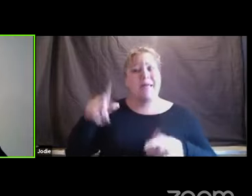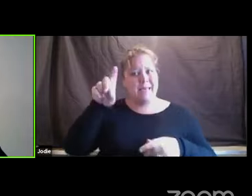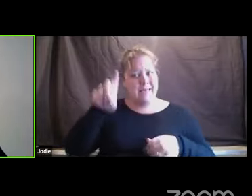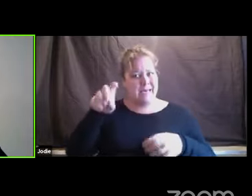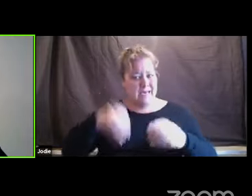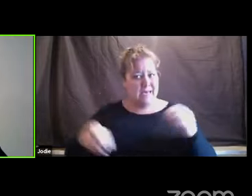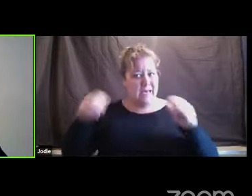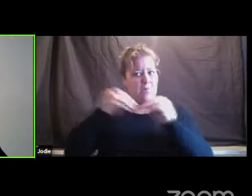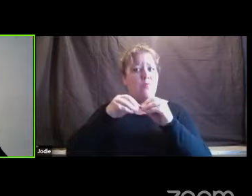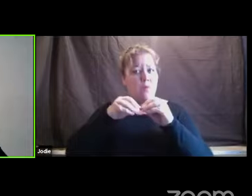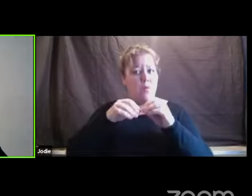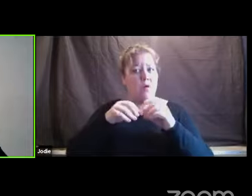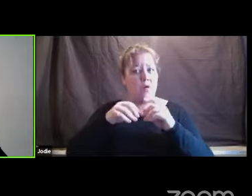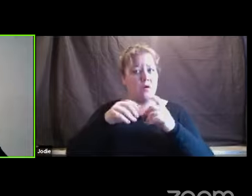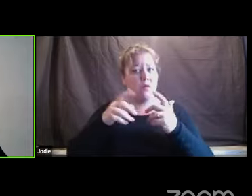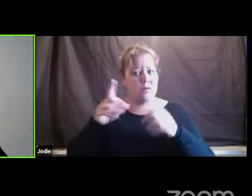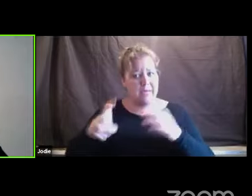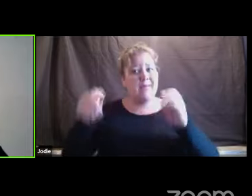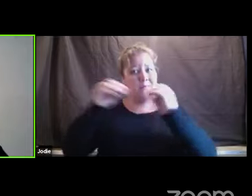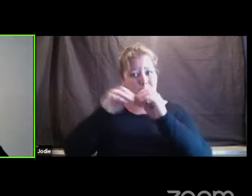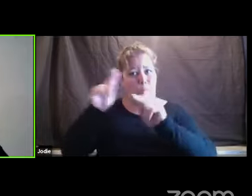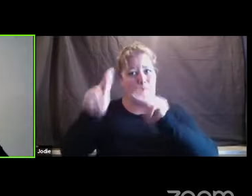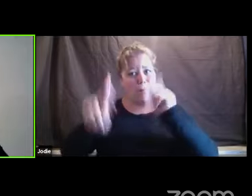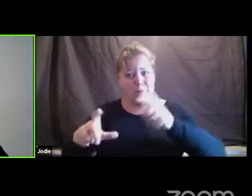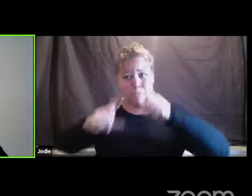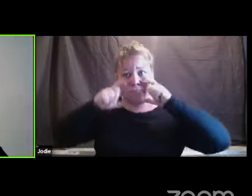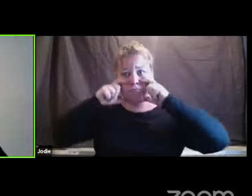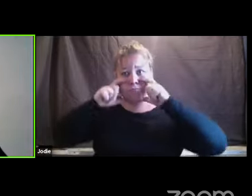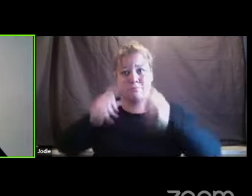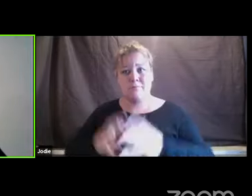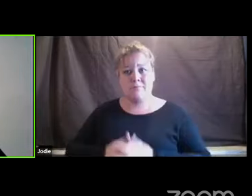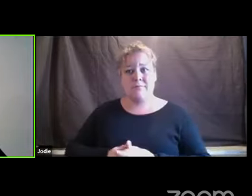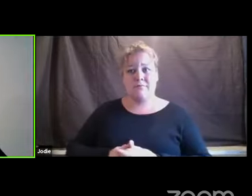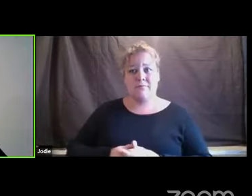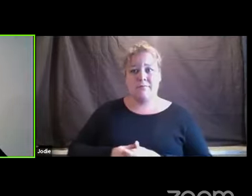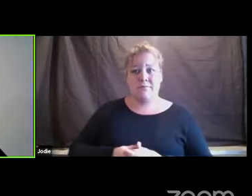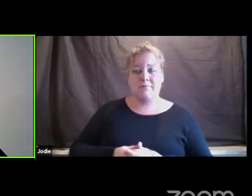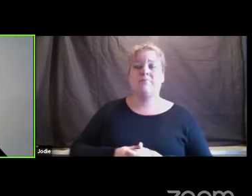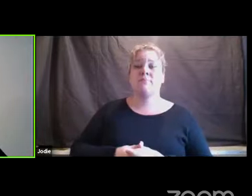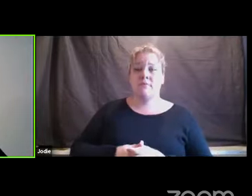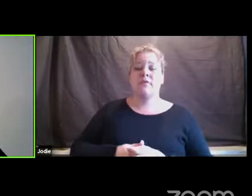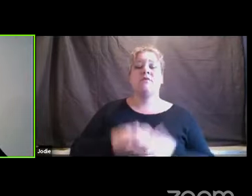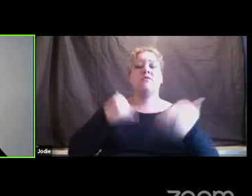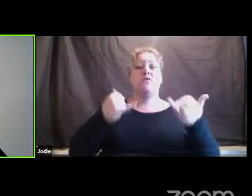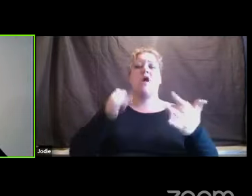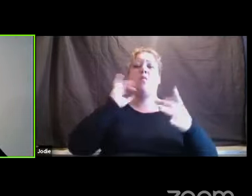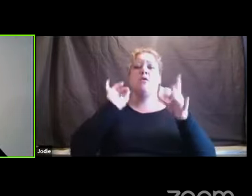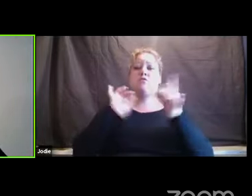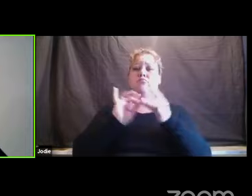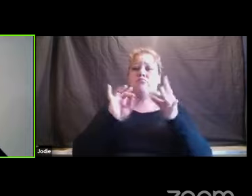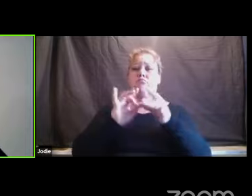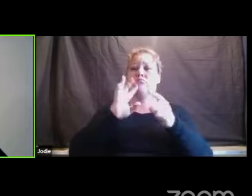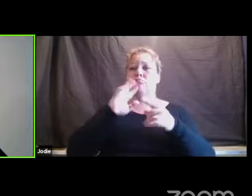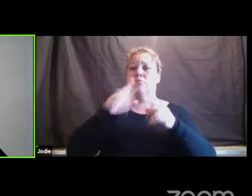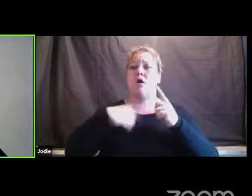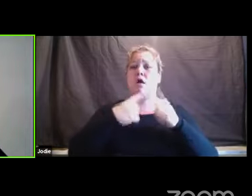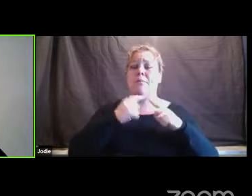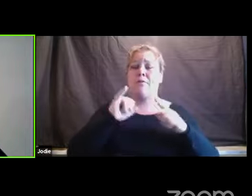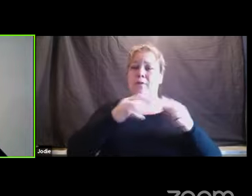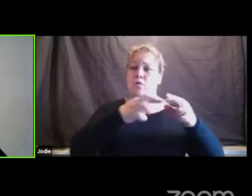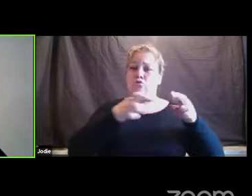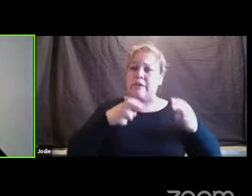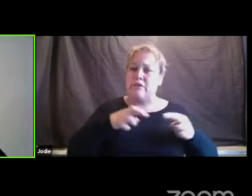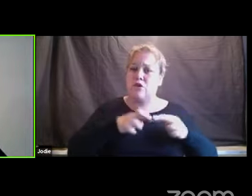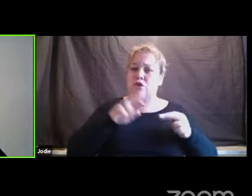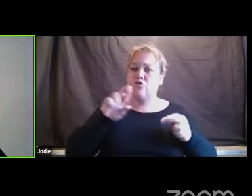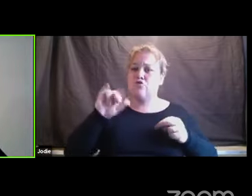other people are wearing a face covering. So I'm going to go now into the regional dashboard.